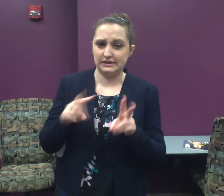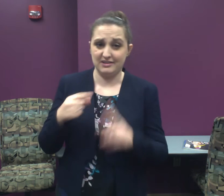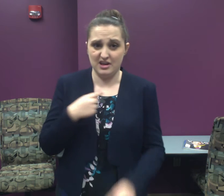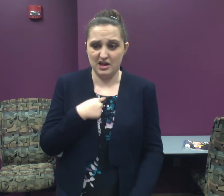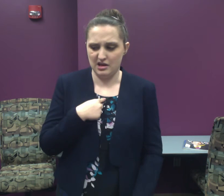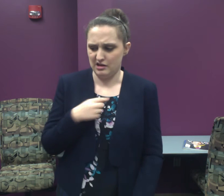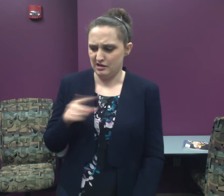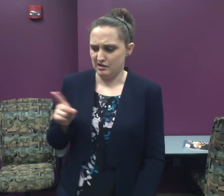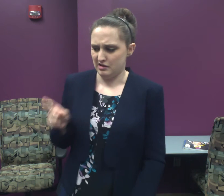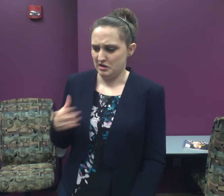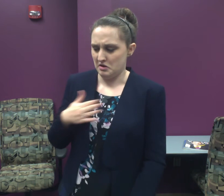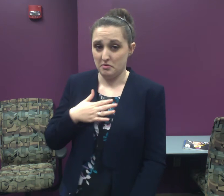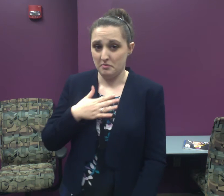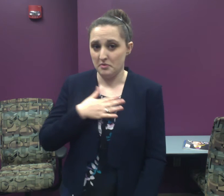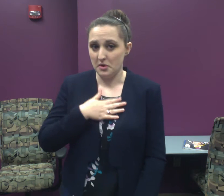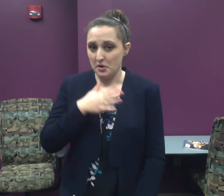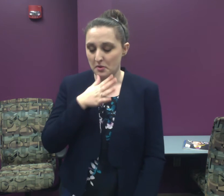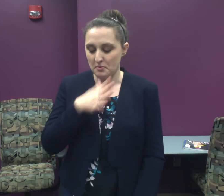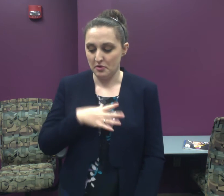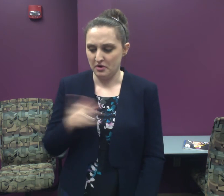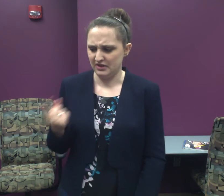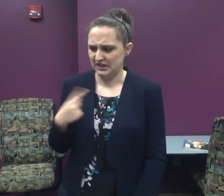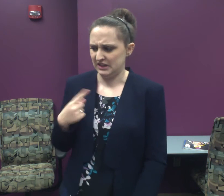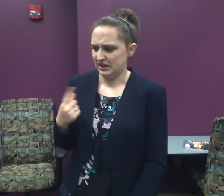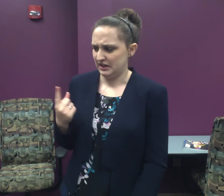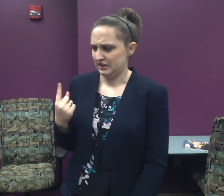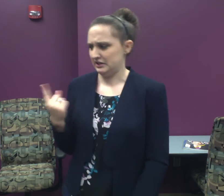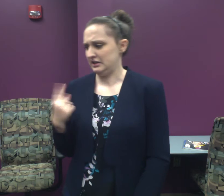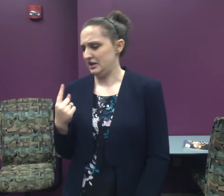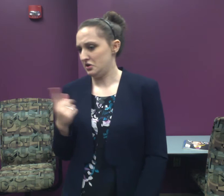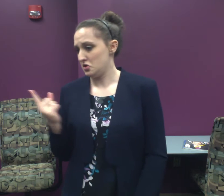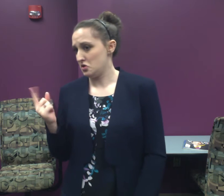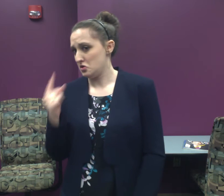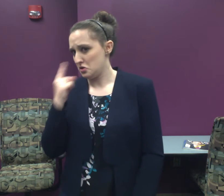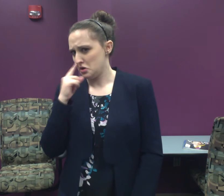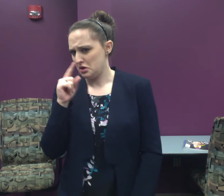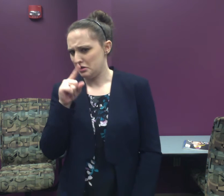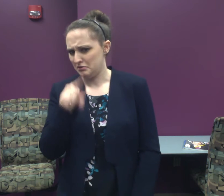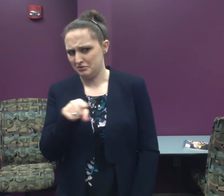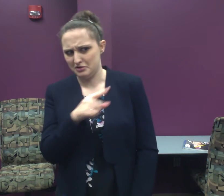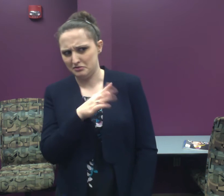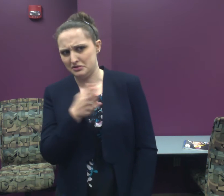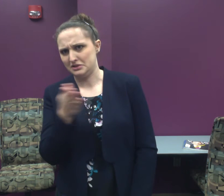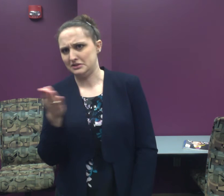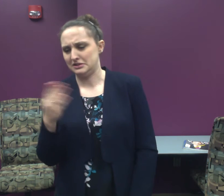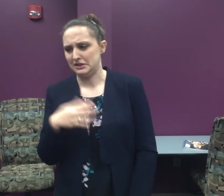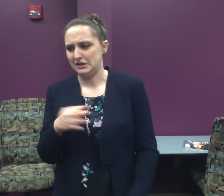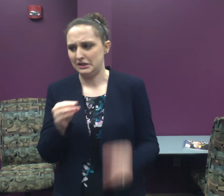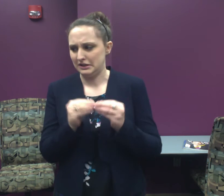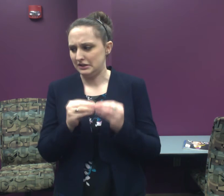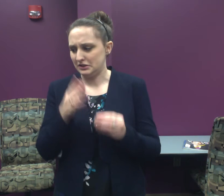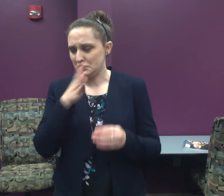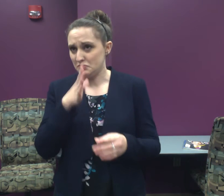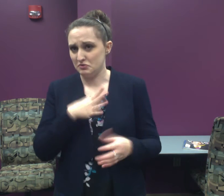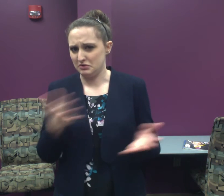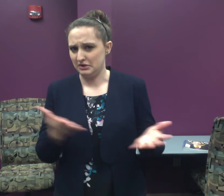boy, not many old men at all, and tons of old women. Part of that has to do with World War II, and part of it has to do with the